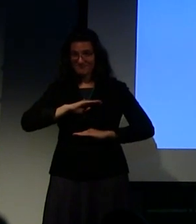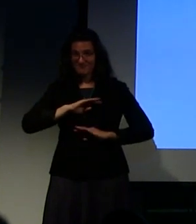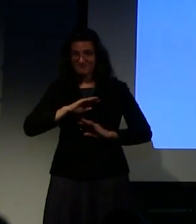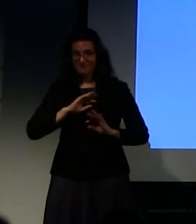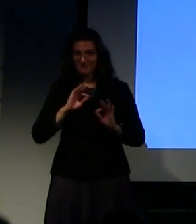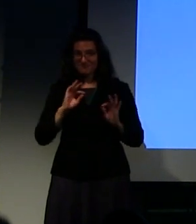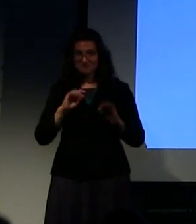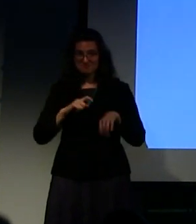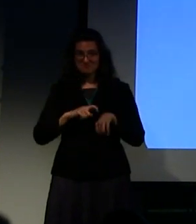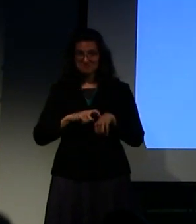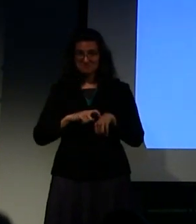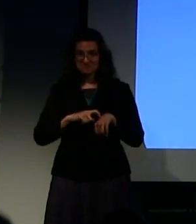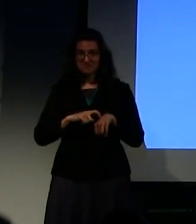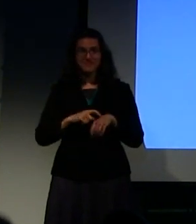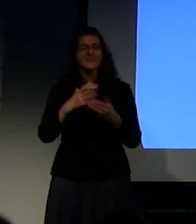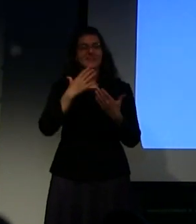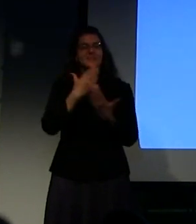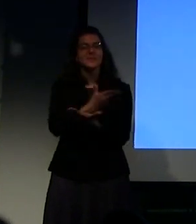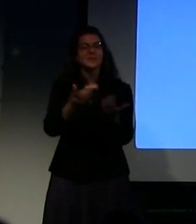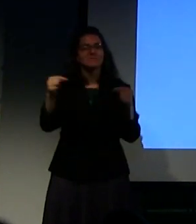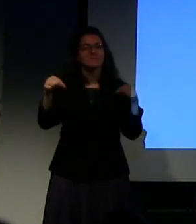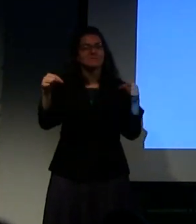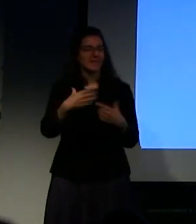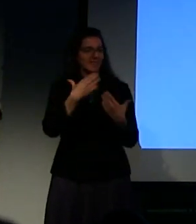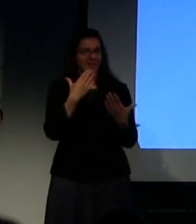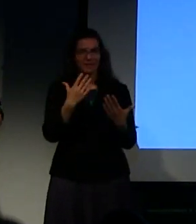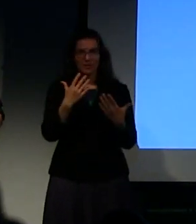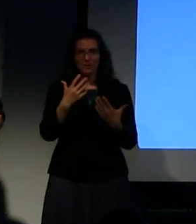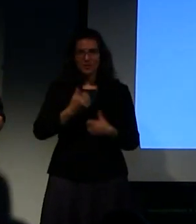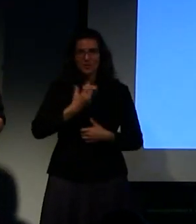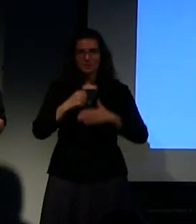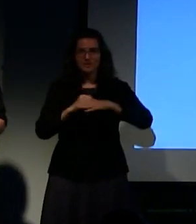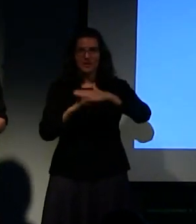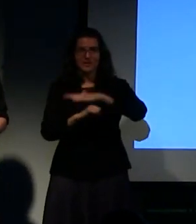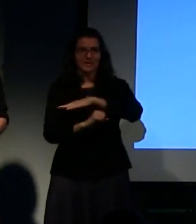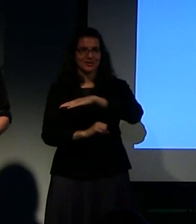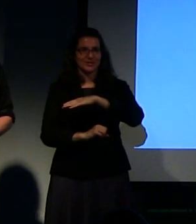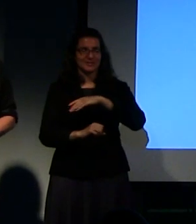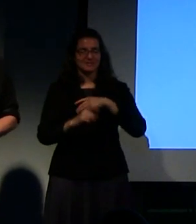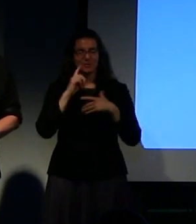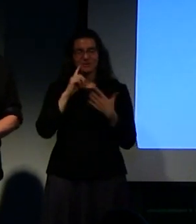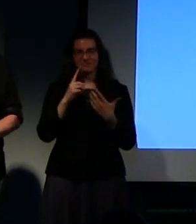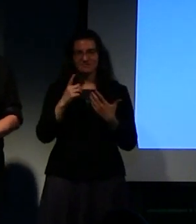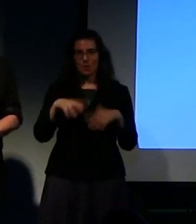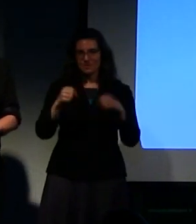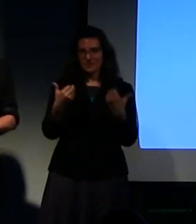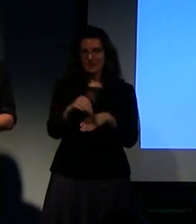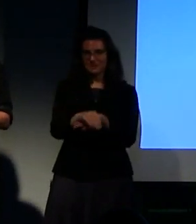Thank you all for being here, and thank you to the Poetry Foundation for hosting us.